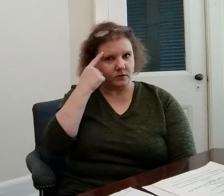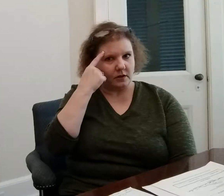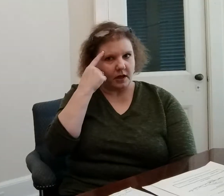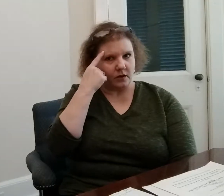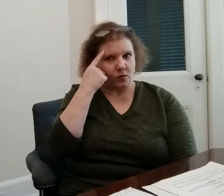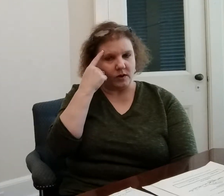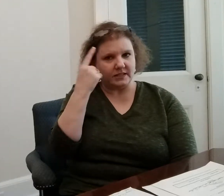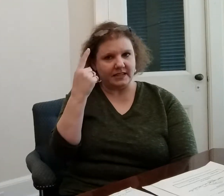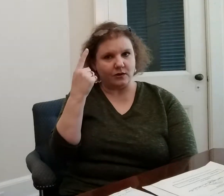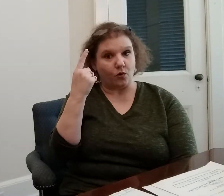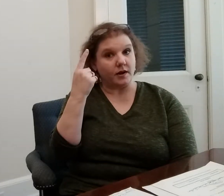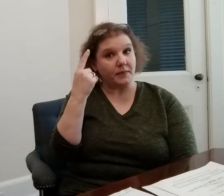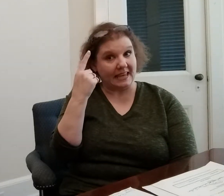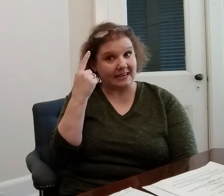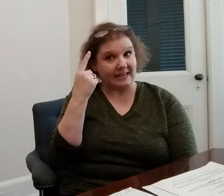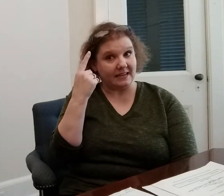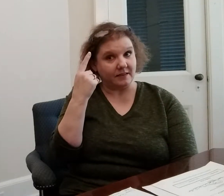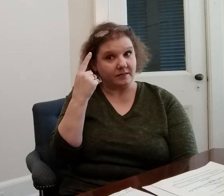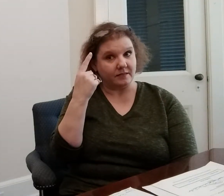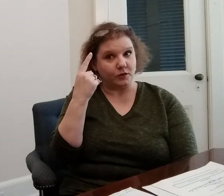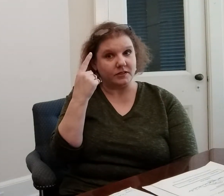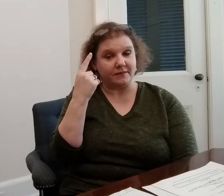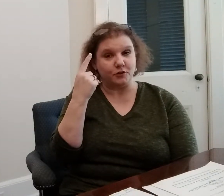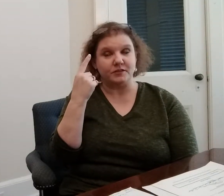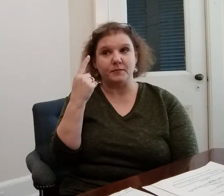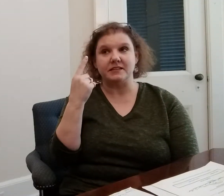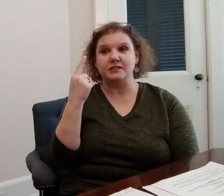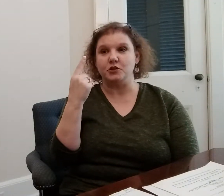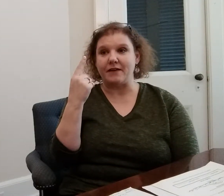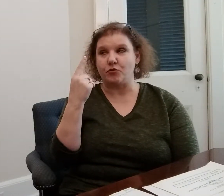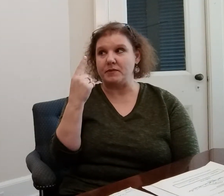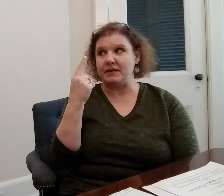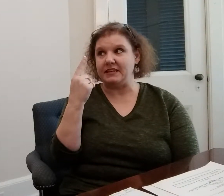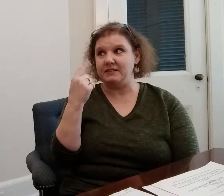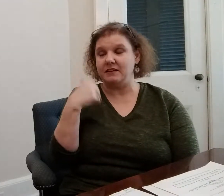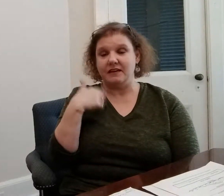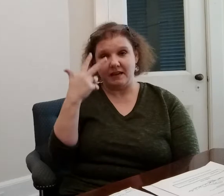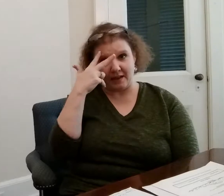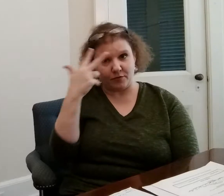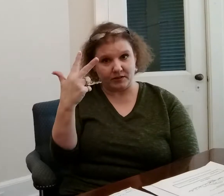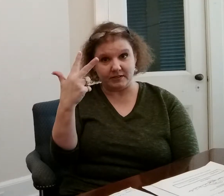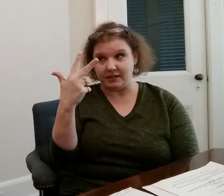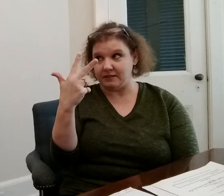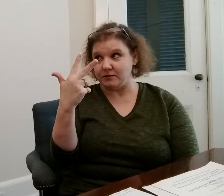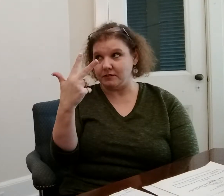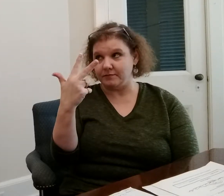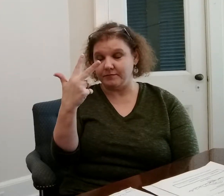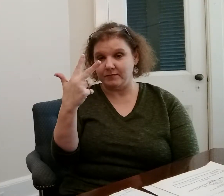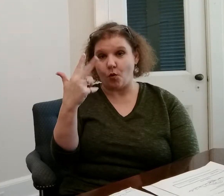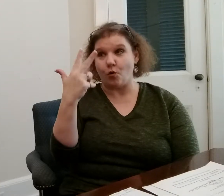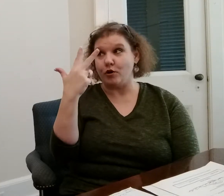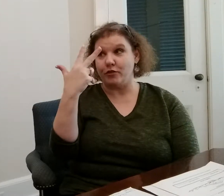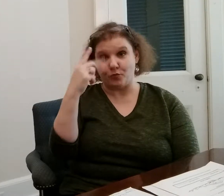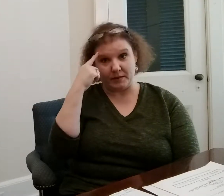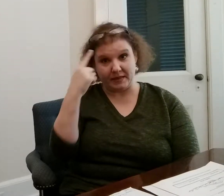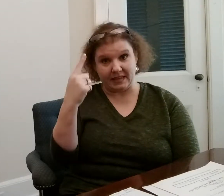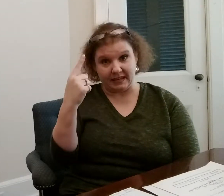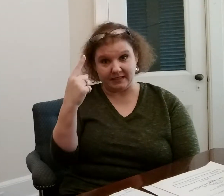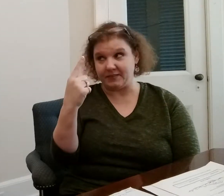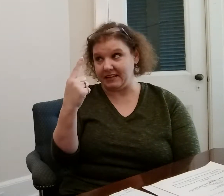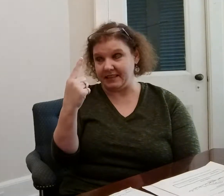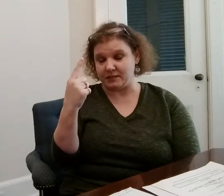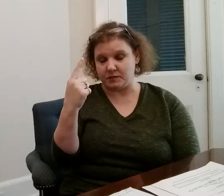One cent or a penny looks like someone says do you have three pennies have three cents okay or three